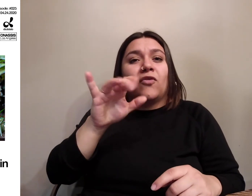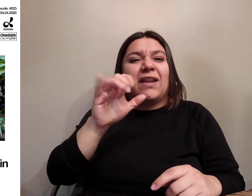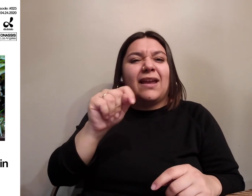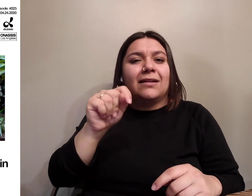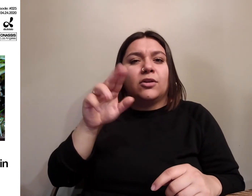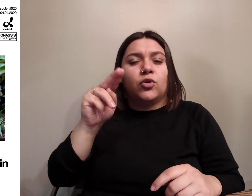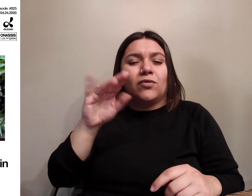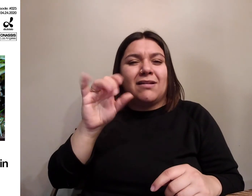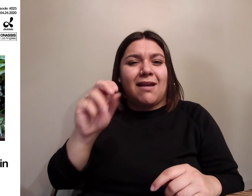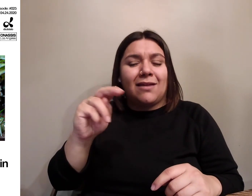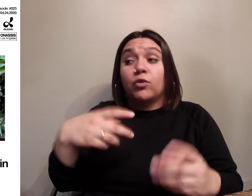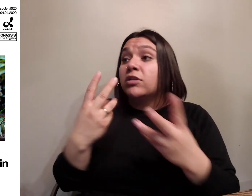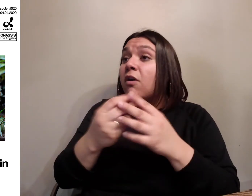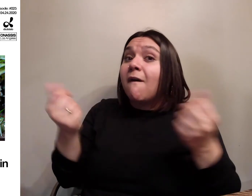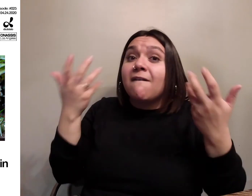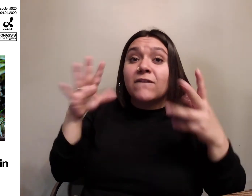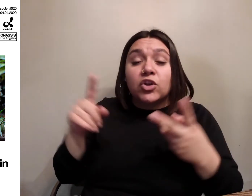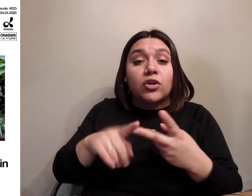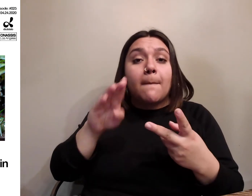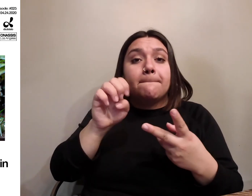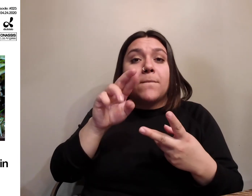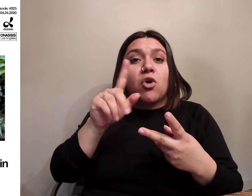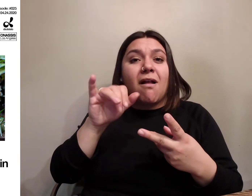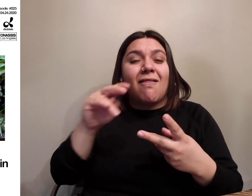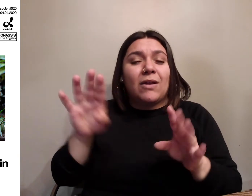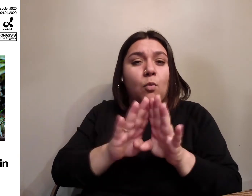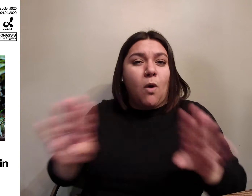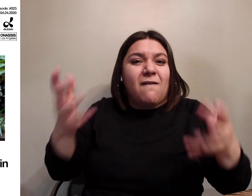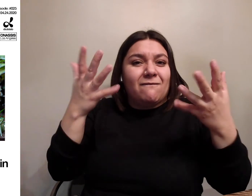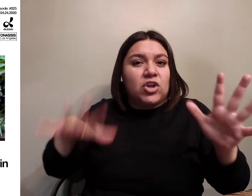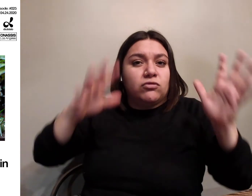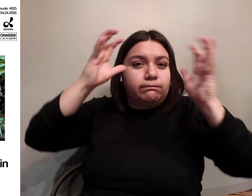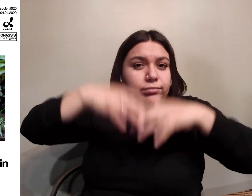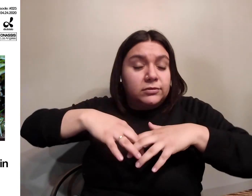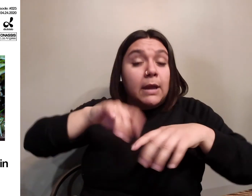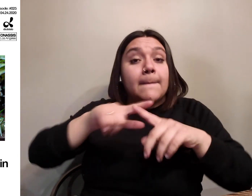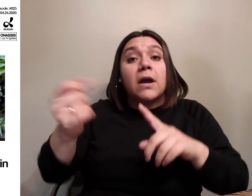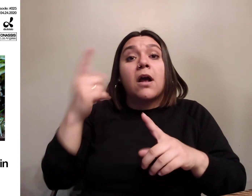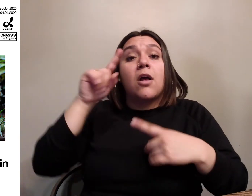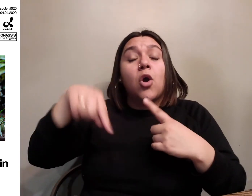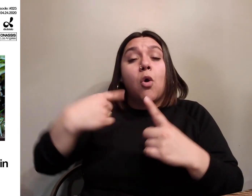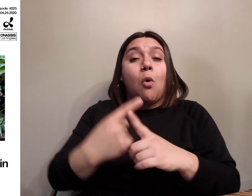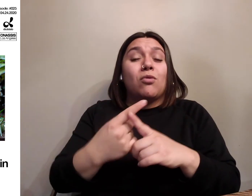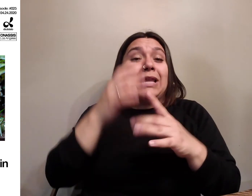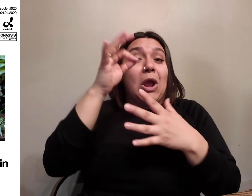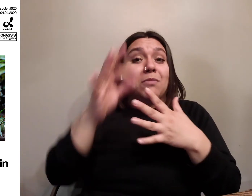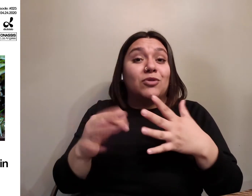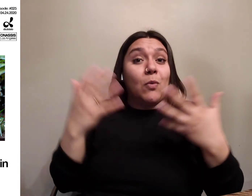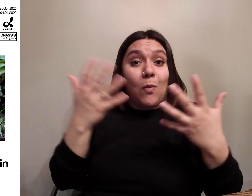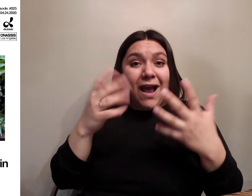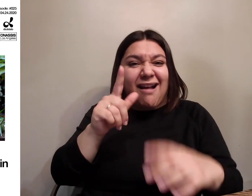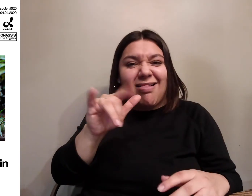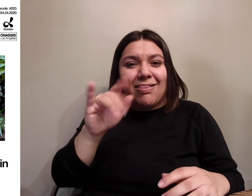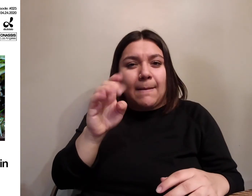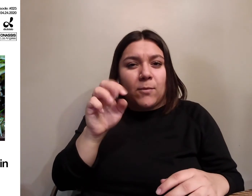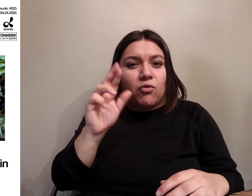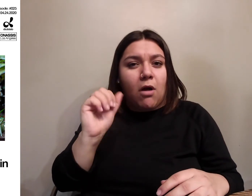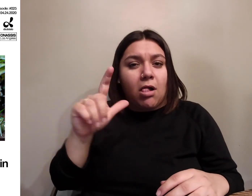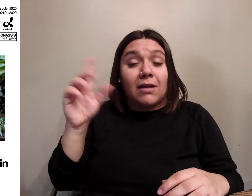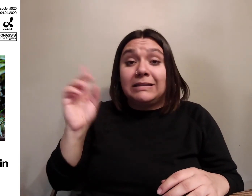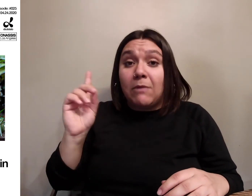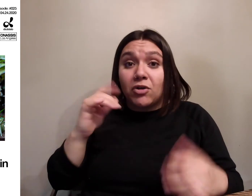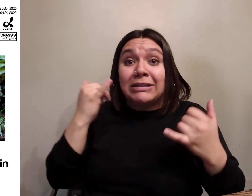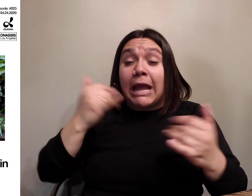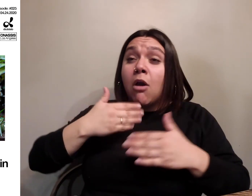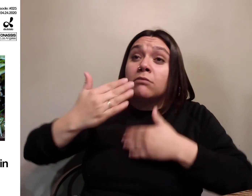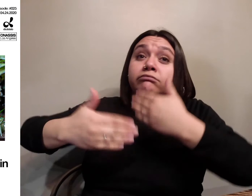so that a young Egyptian couple named their newborn baby daughter Facebook. Goodness. With that kind of optimism. And I